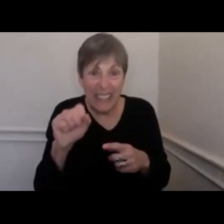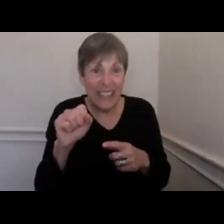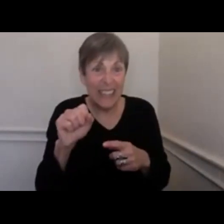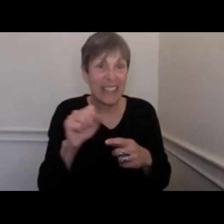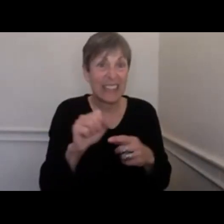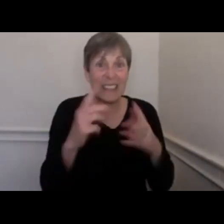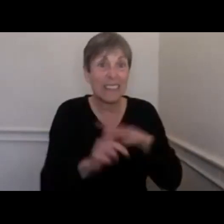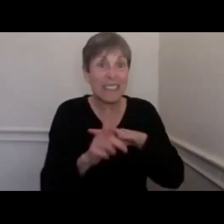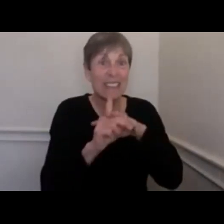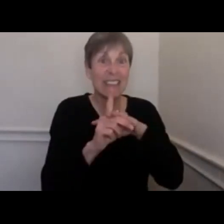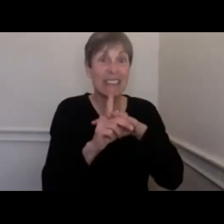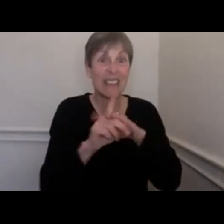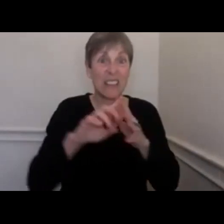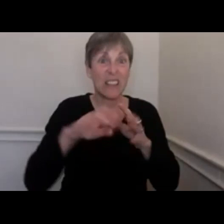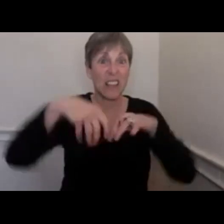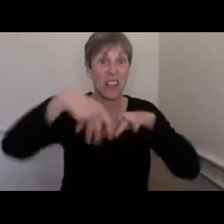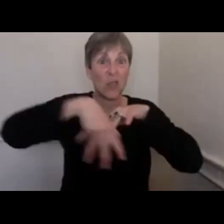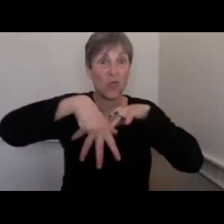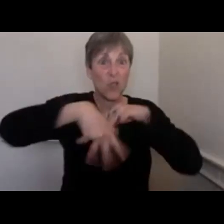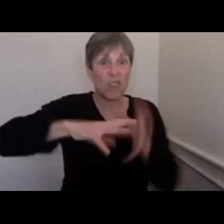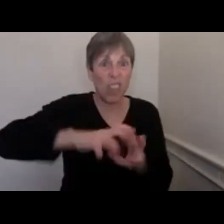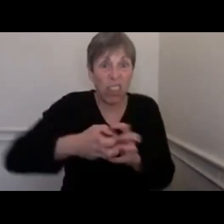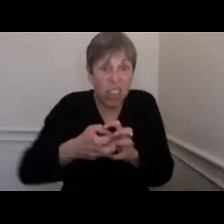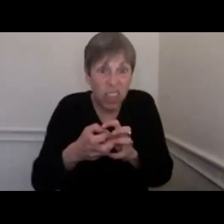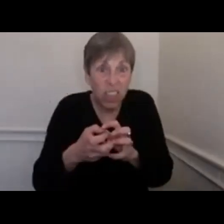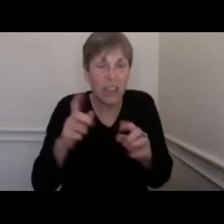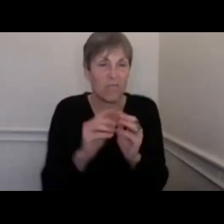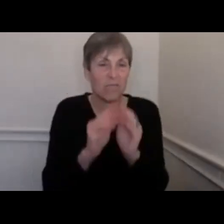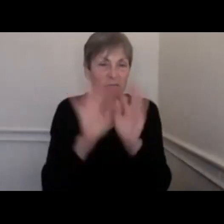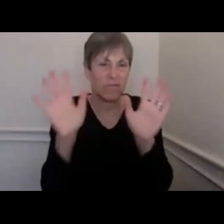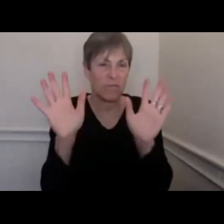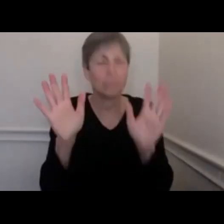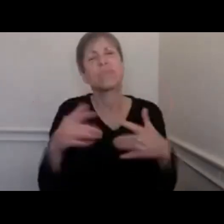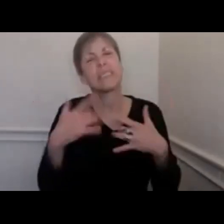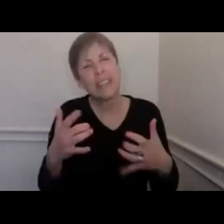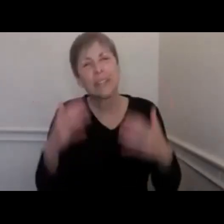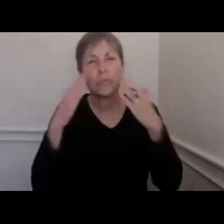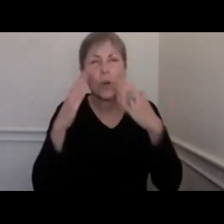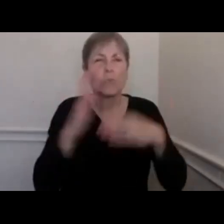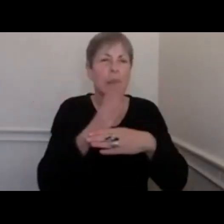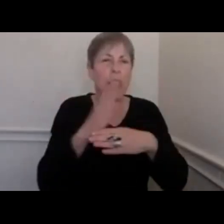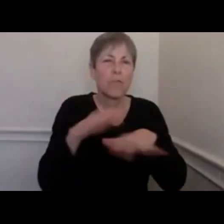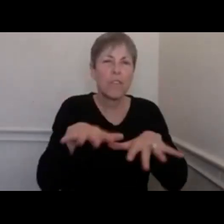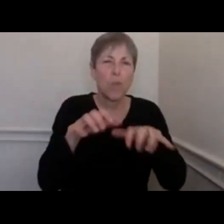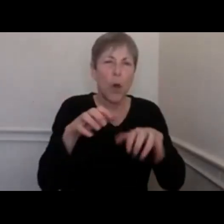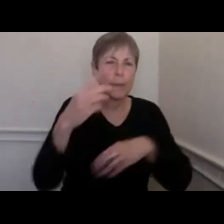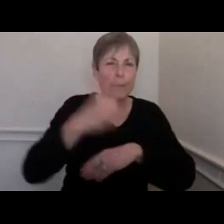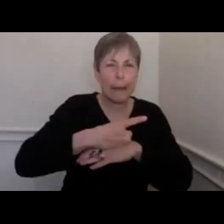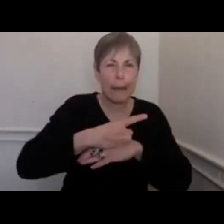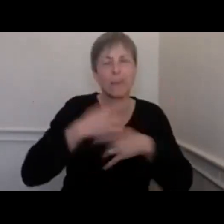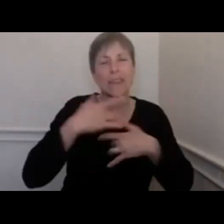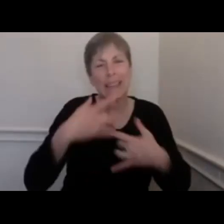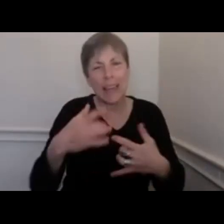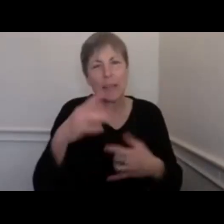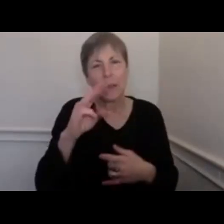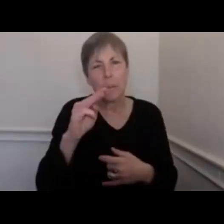and less abundant. So we, even though there's an average frost date, for sure around Memorial Day is generally when folks